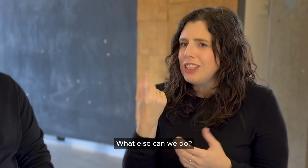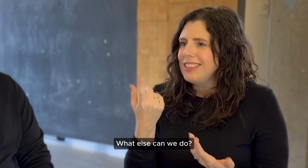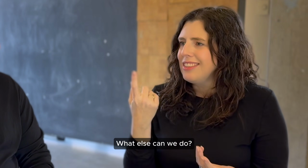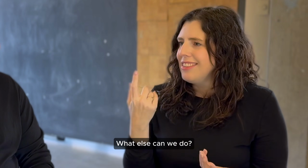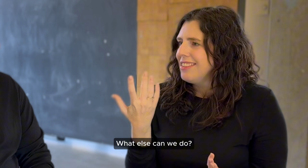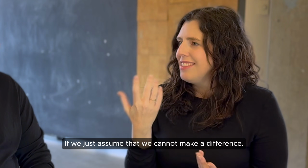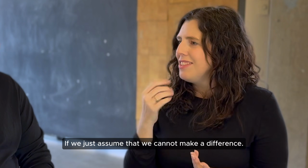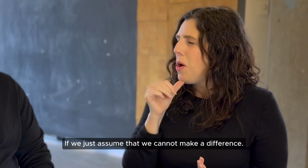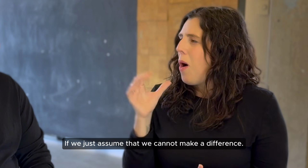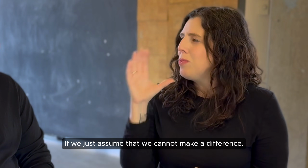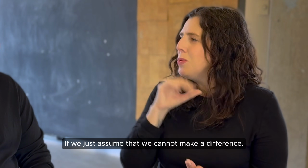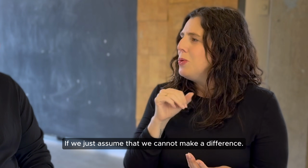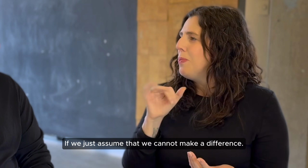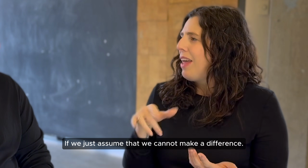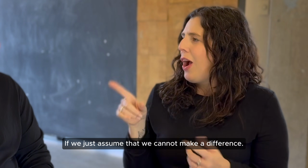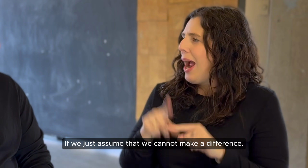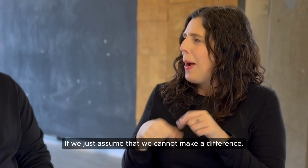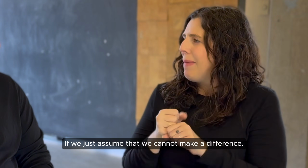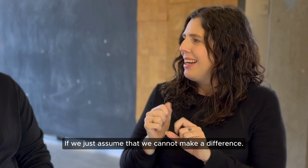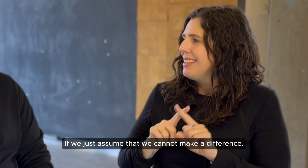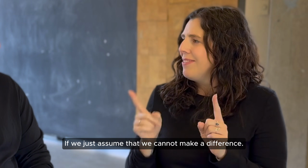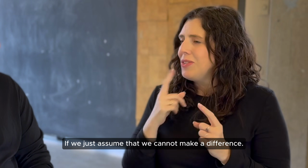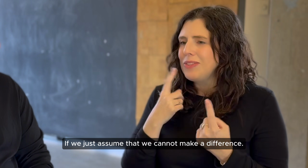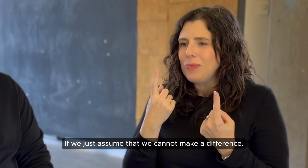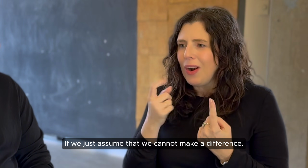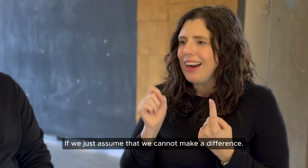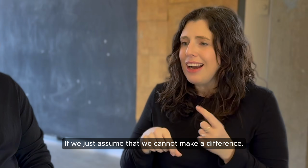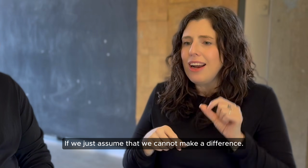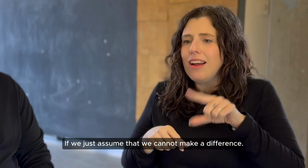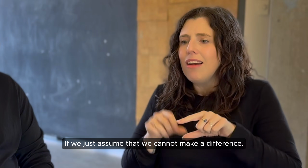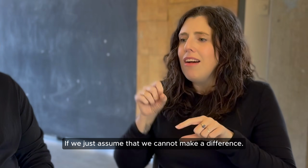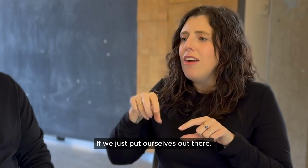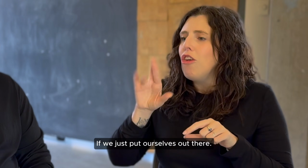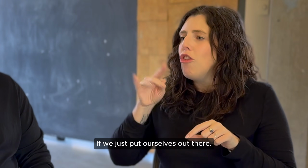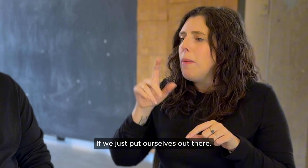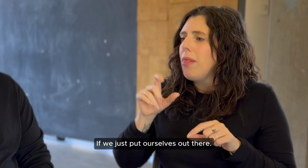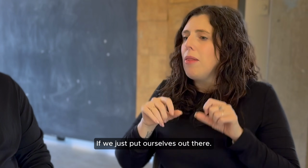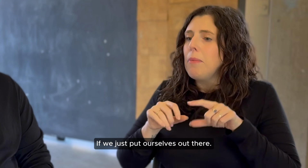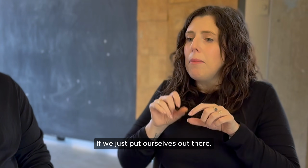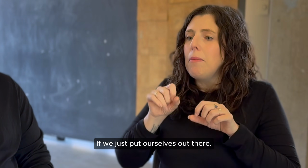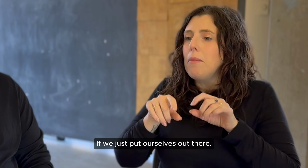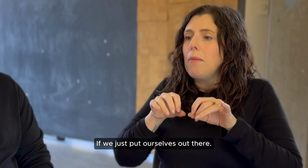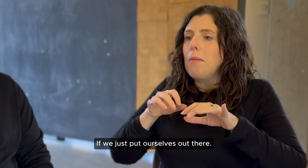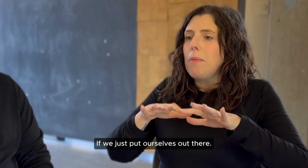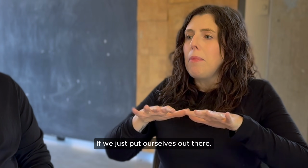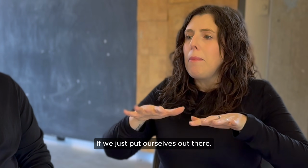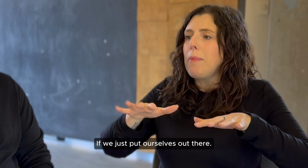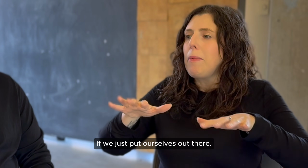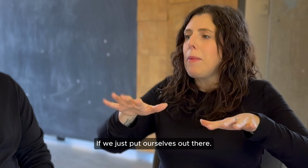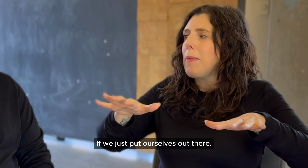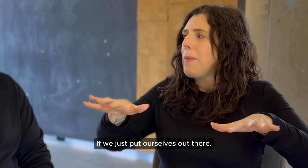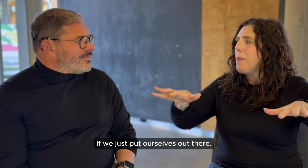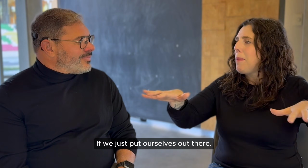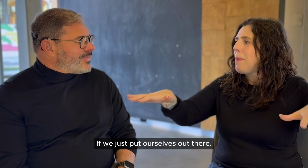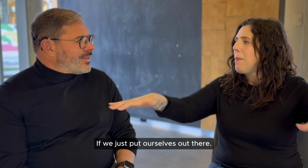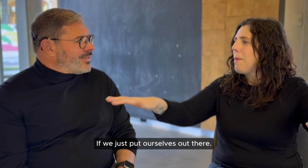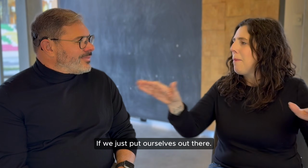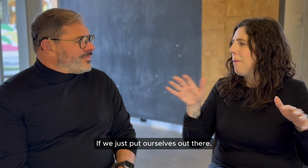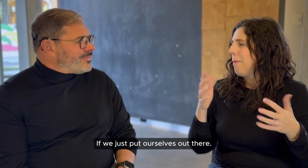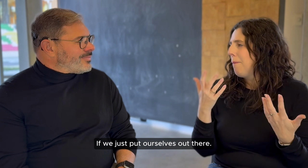do if we just assume that we can't make a difference, right? If we just put ourselves out there to